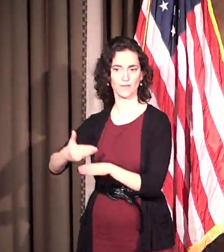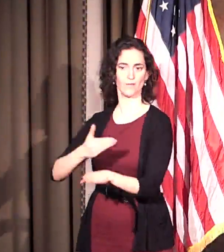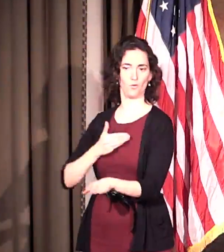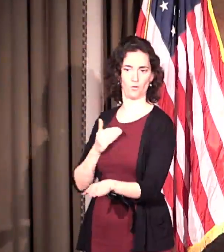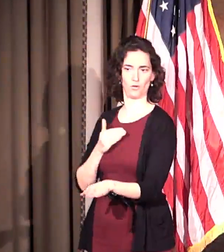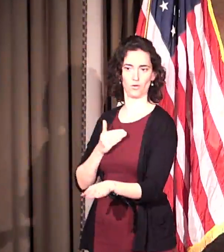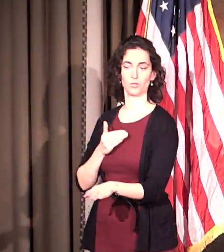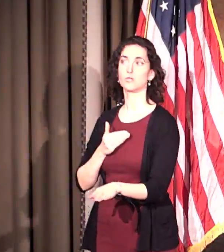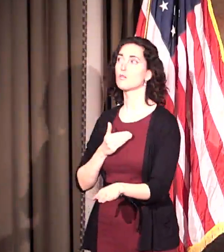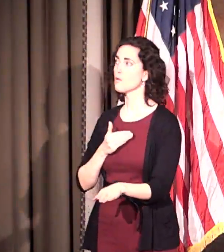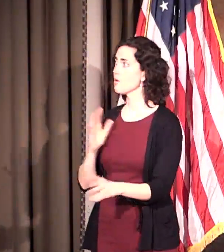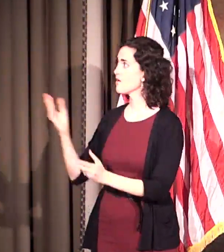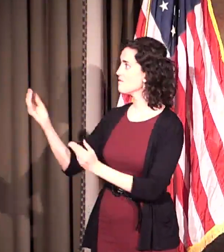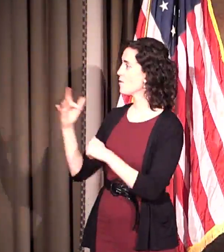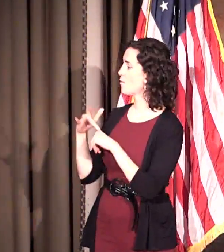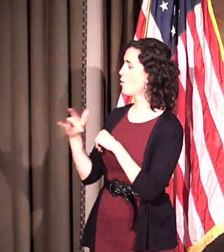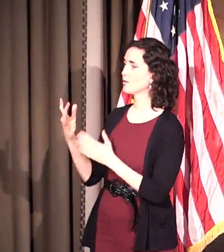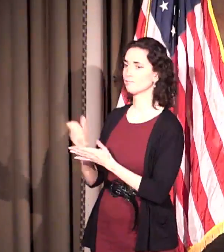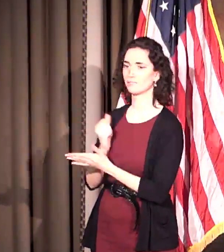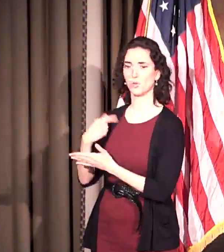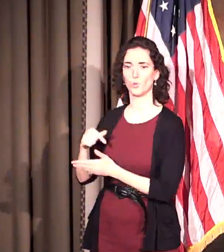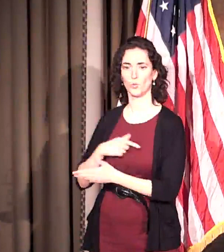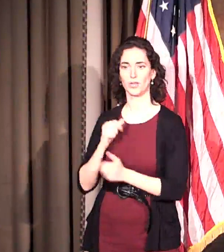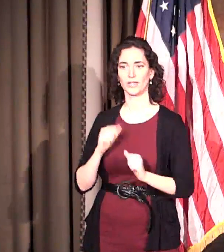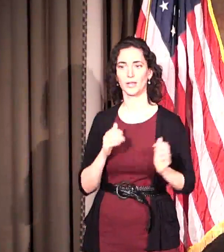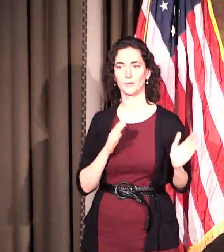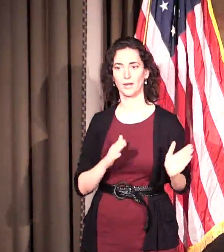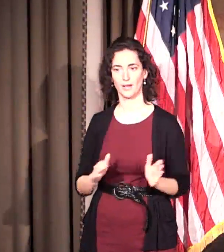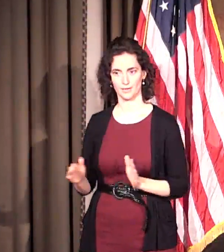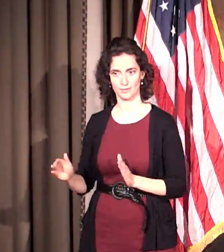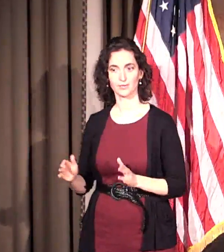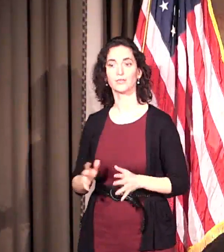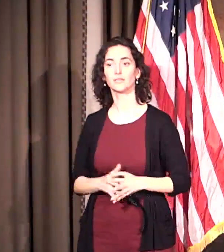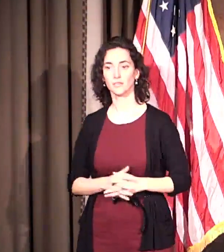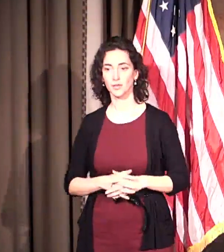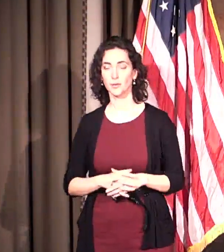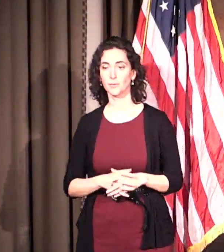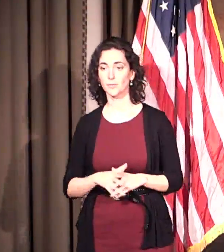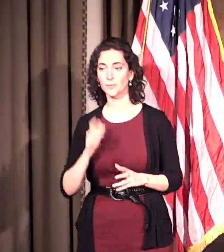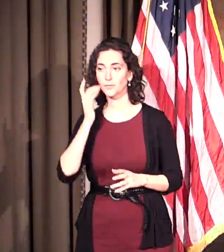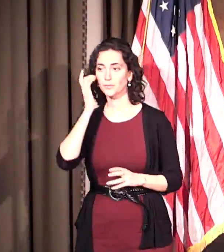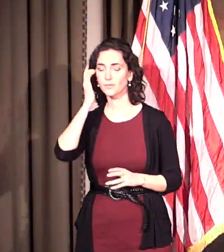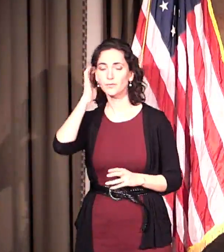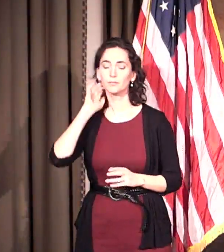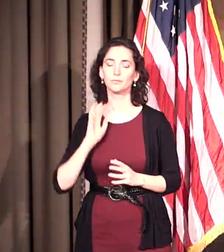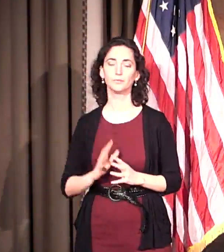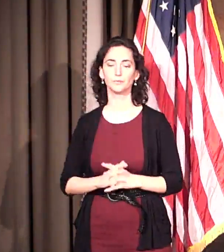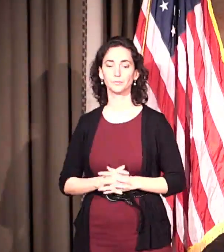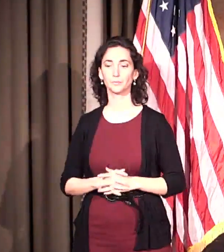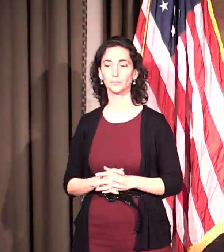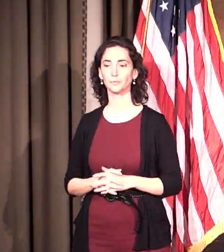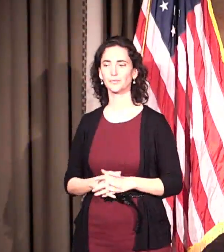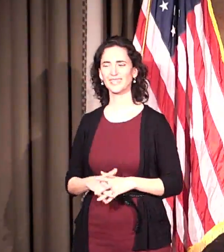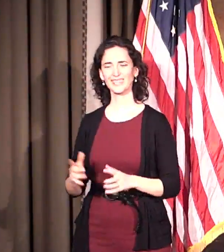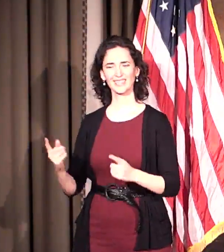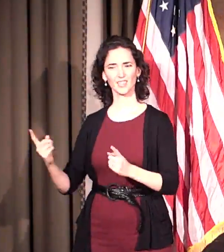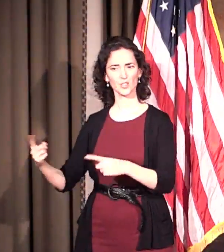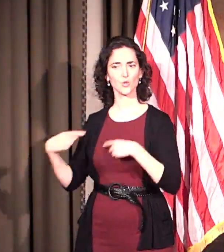can take that into account as we do our planning. And up to now, we would get on